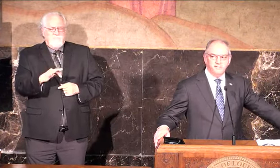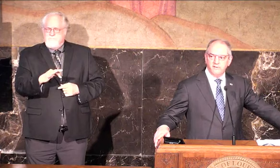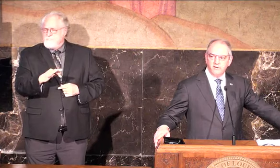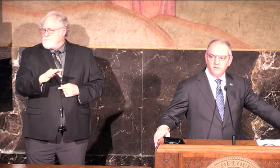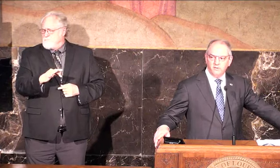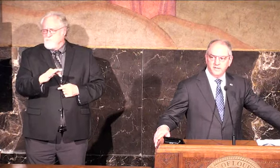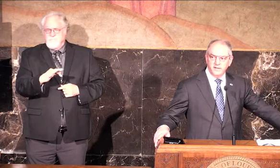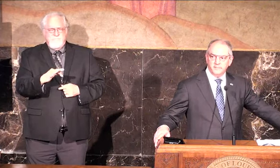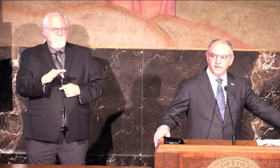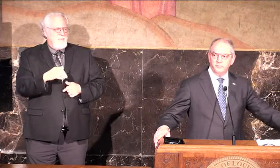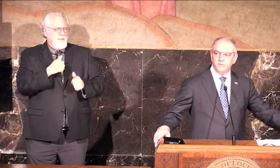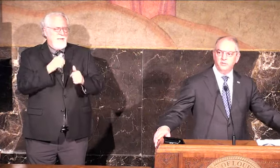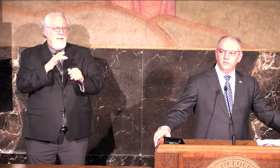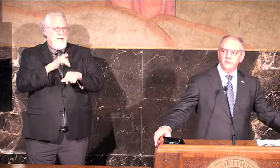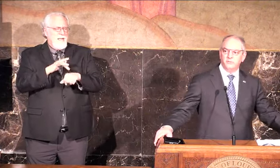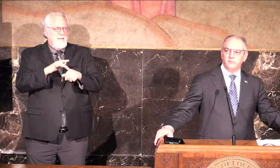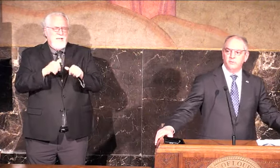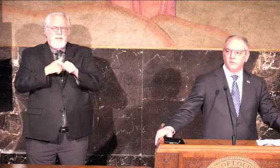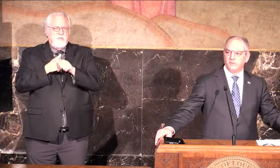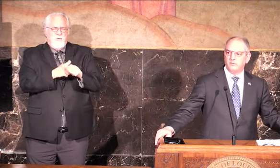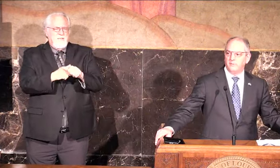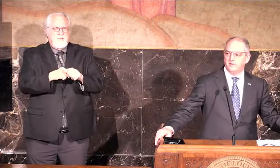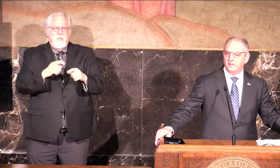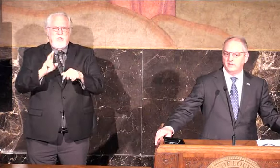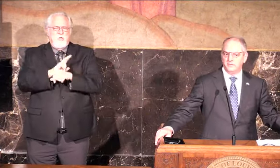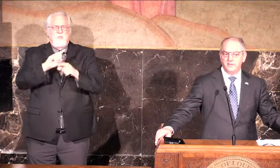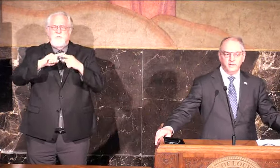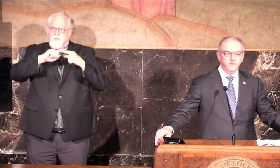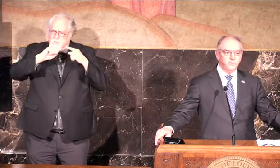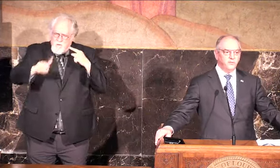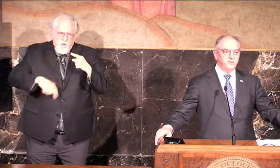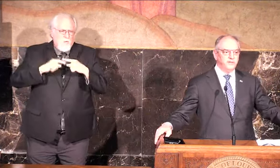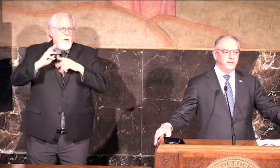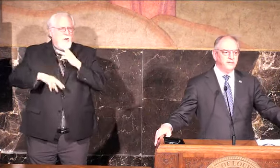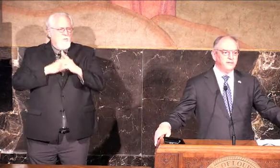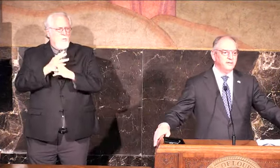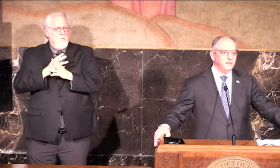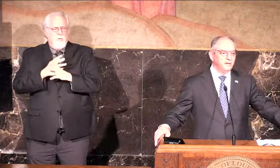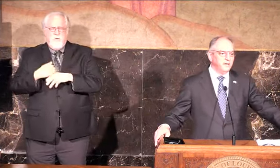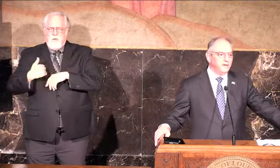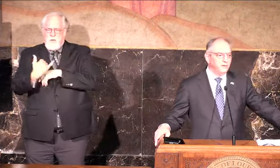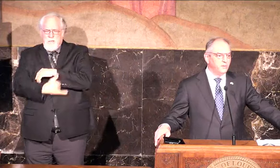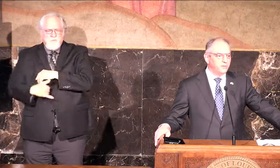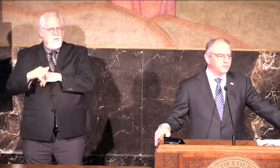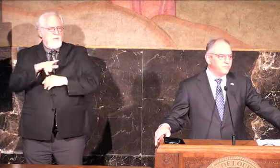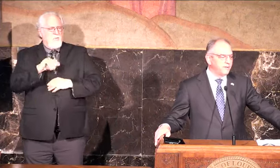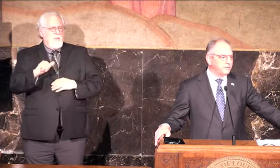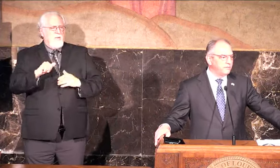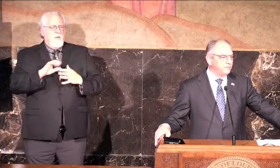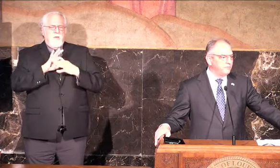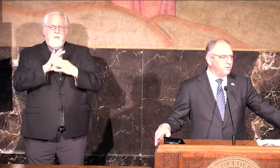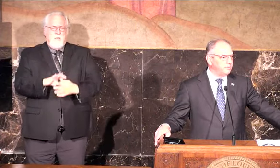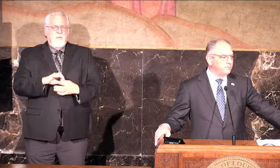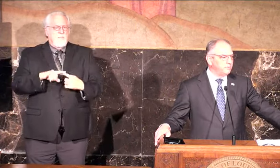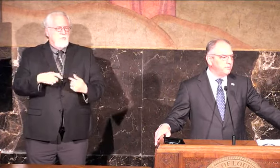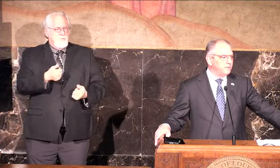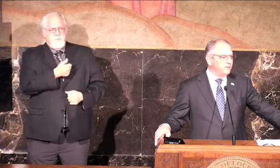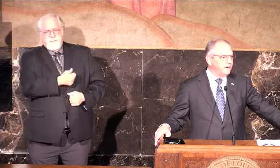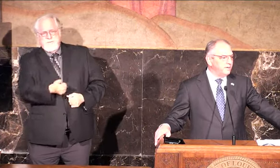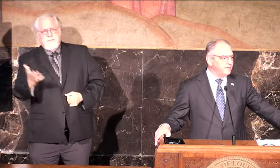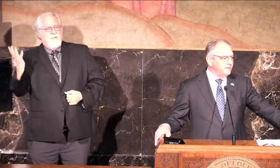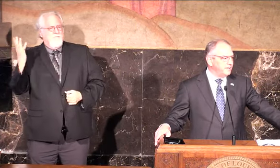been around a very long time, and it's been used around the world, around the country, and here in Louisiana with respect to